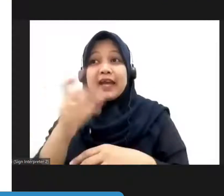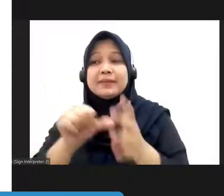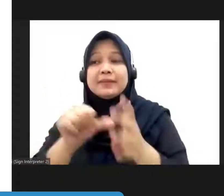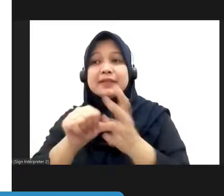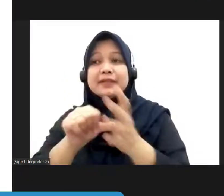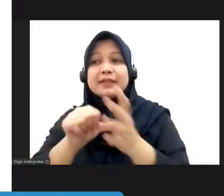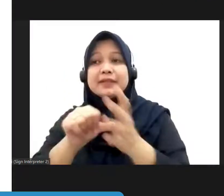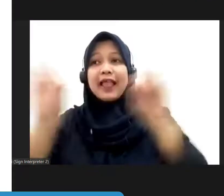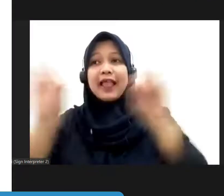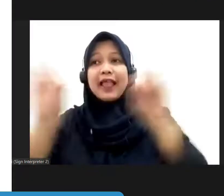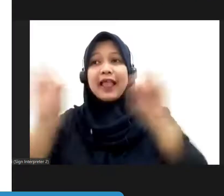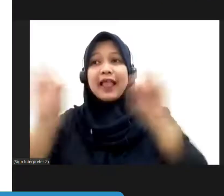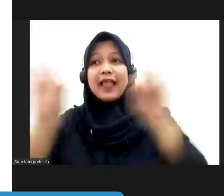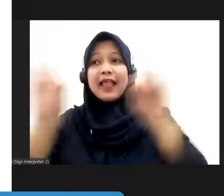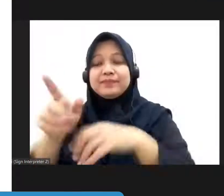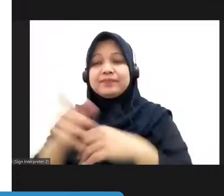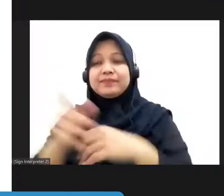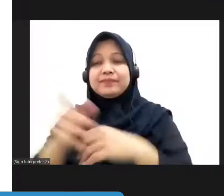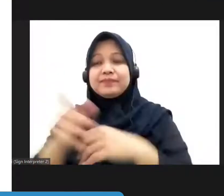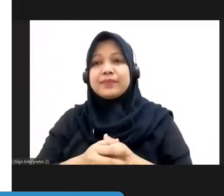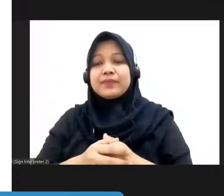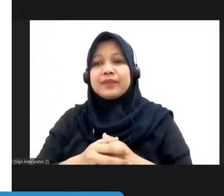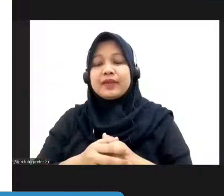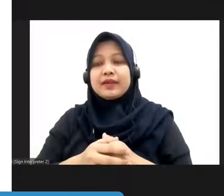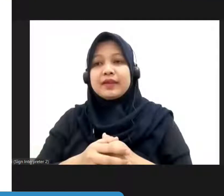discussion time, if that's okay.